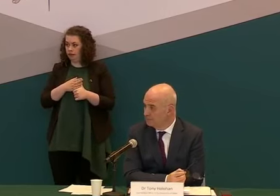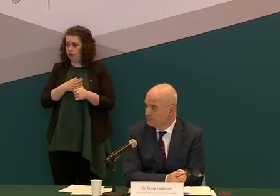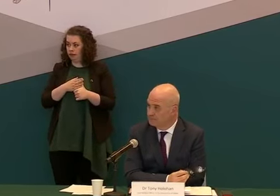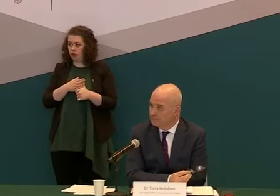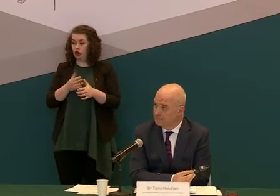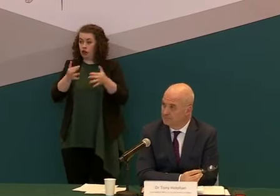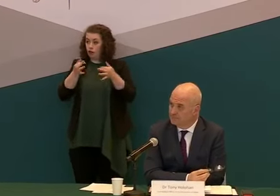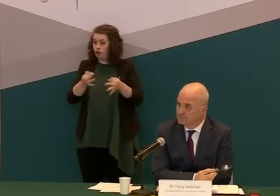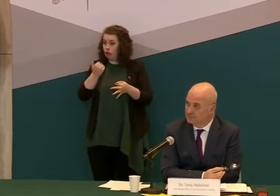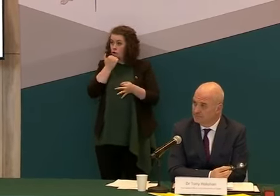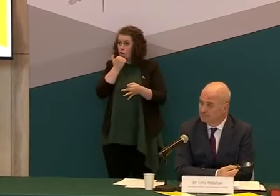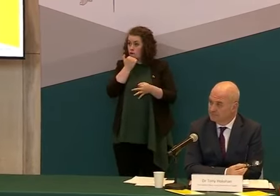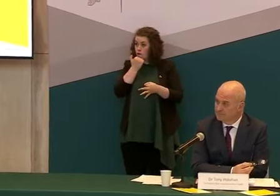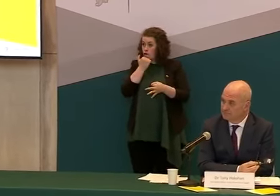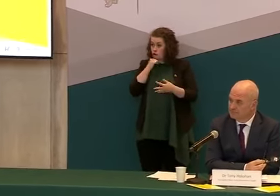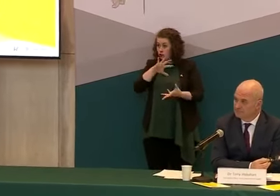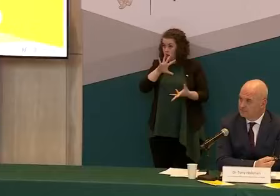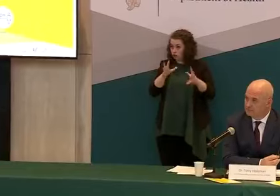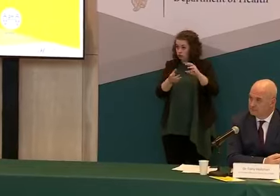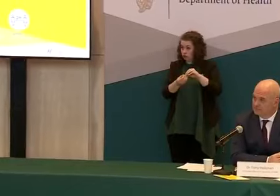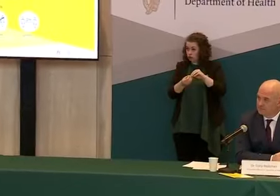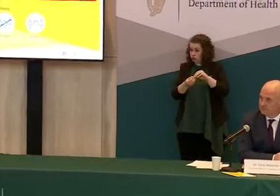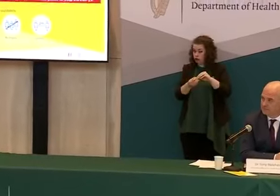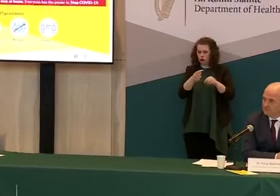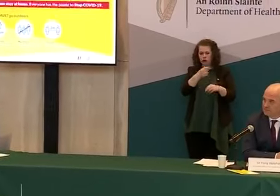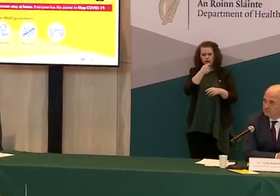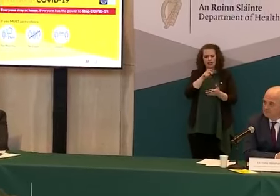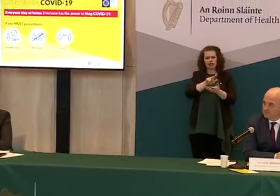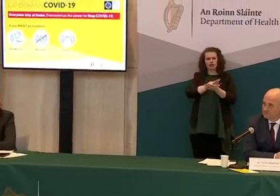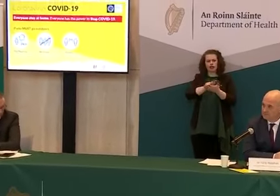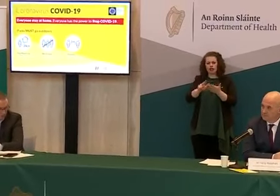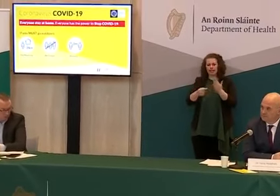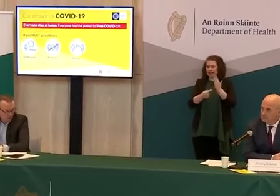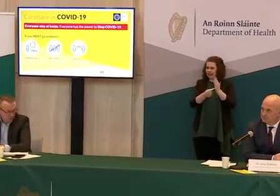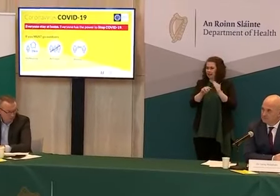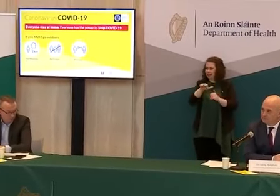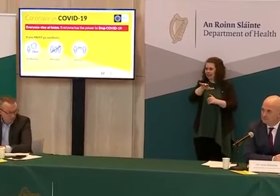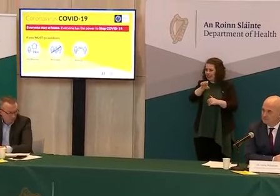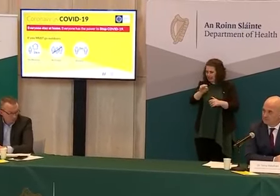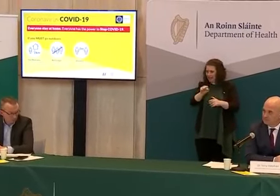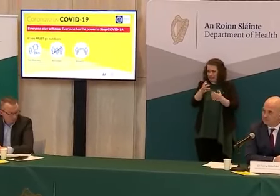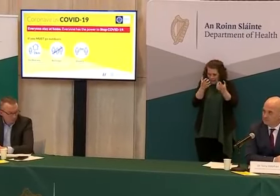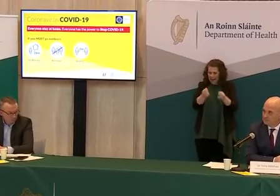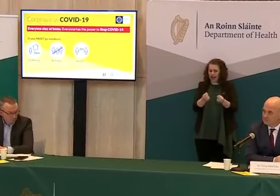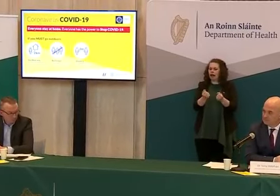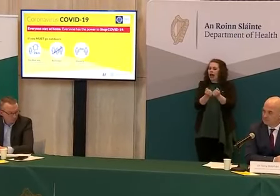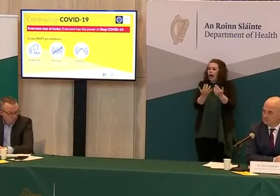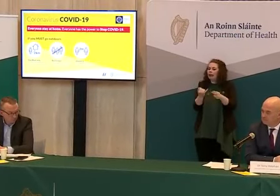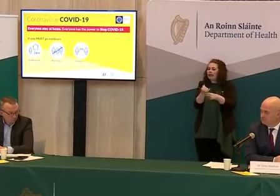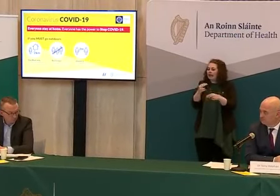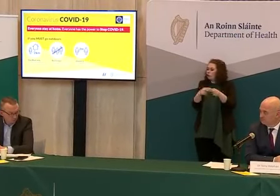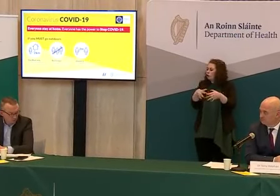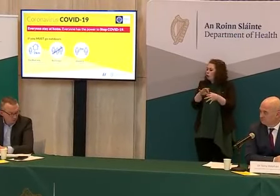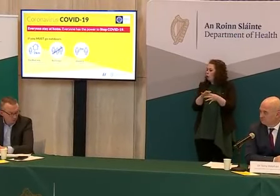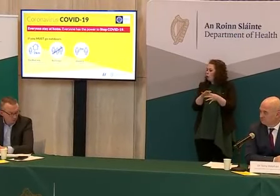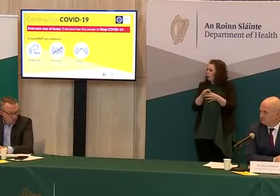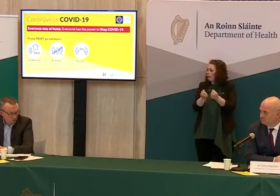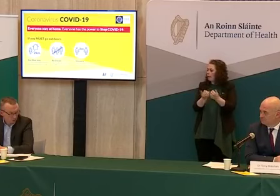Confirmed total number of cases? Yeah. So what is it, over 13,000 confirmed cases? So do we know how many of those are in the nursing homes?